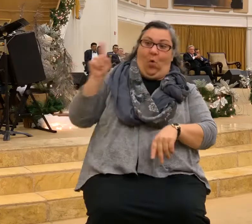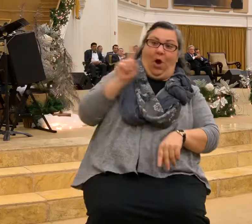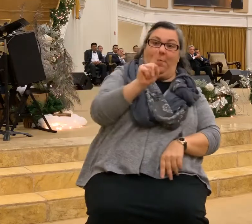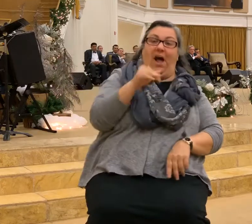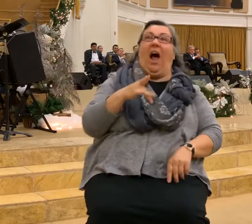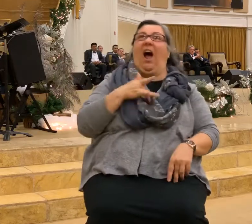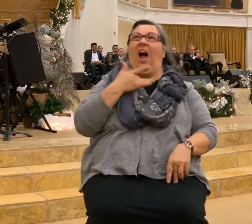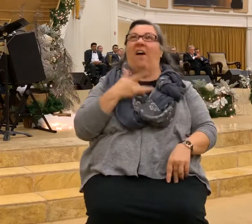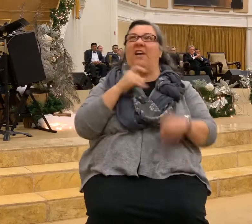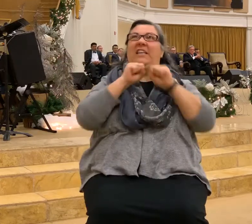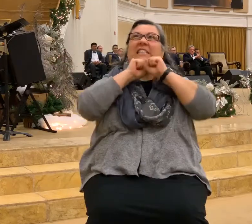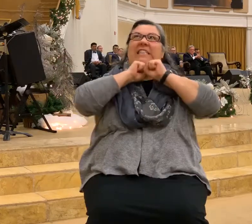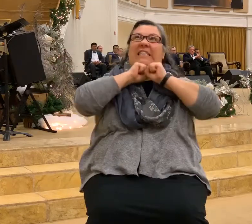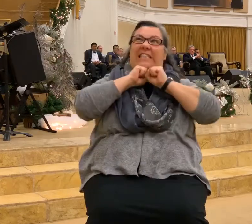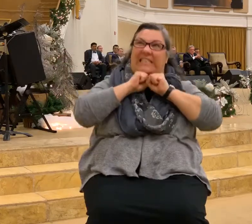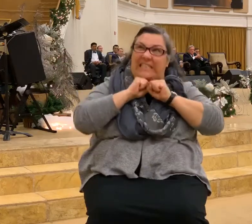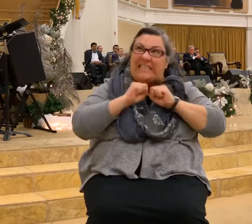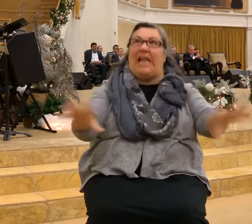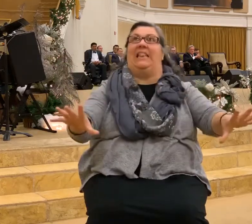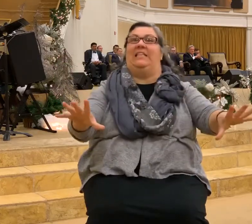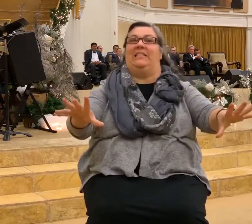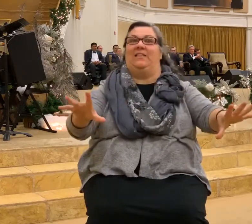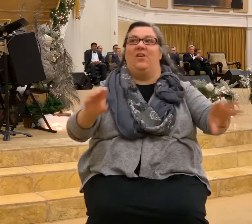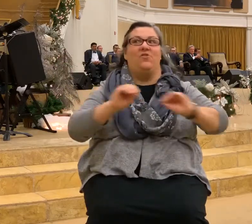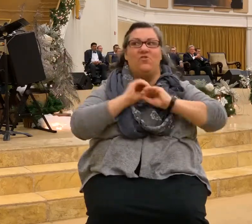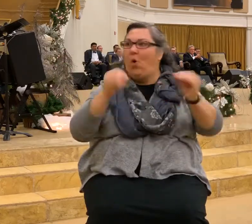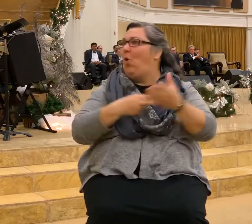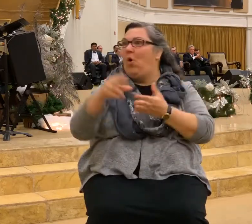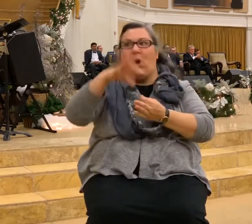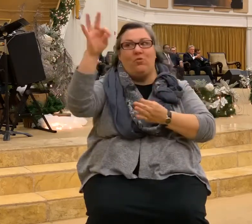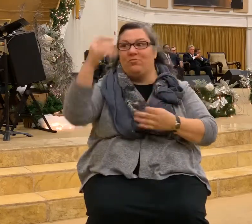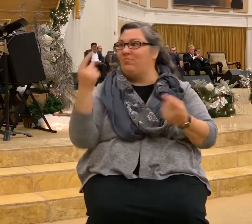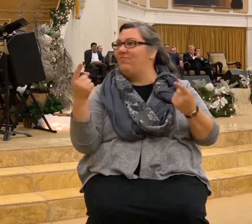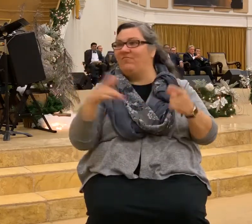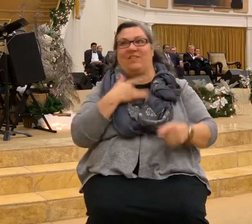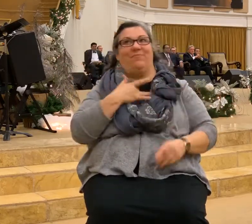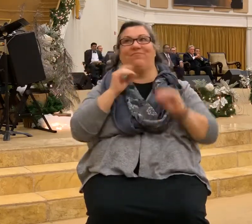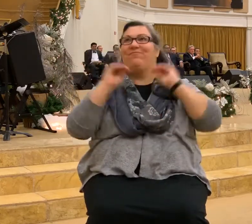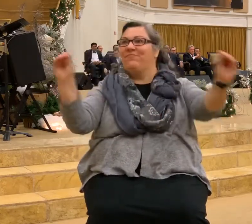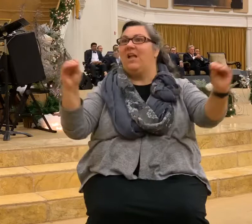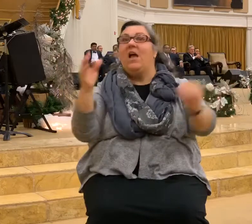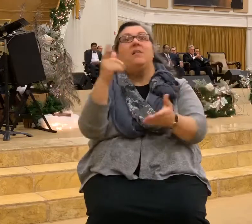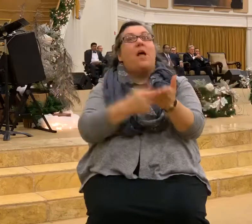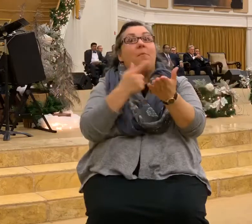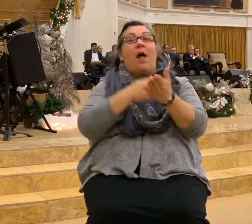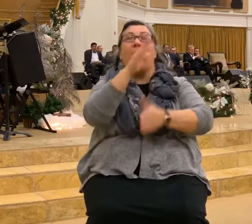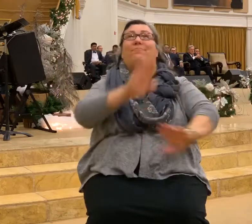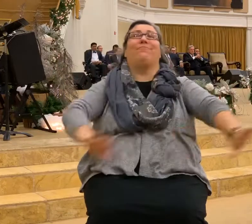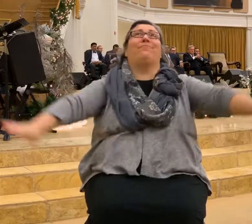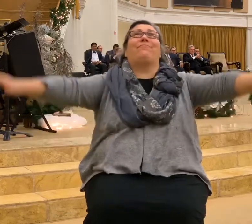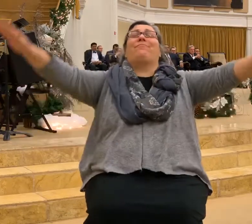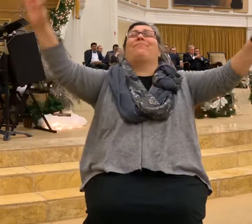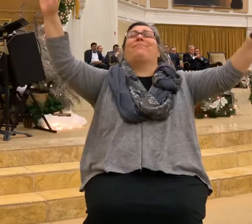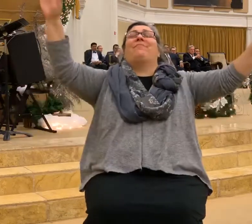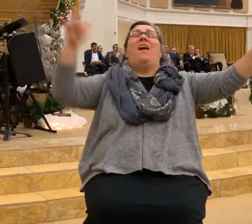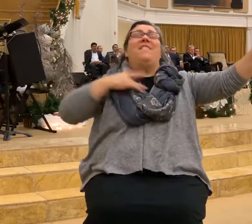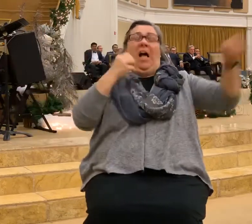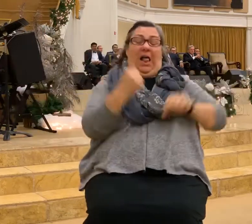don't feel one ounce of the Holy Ghost. And there are times I lift my hands and don't feel one goosebump. And there are